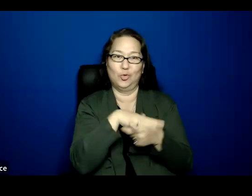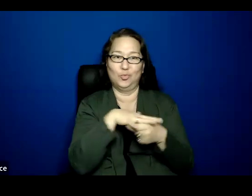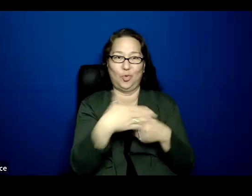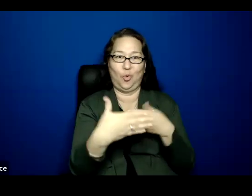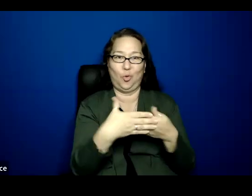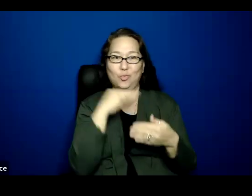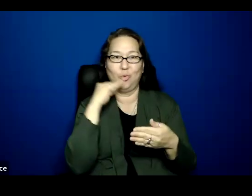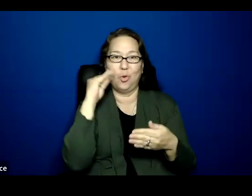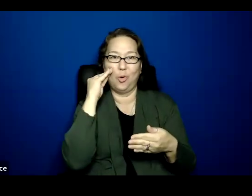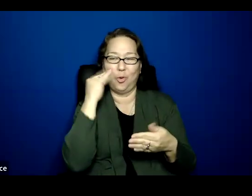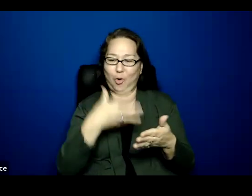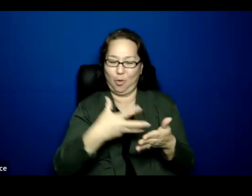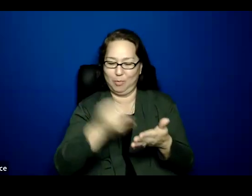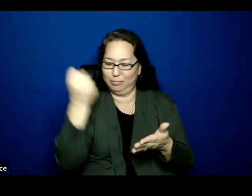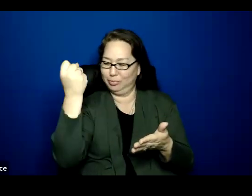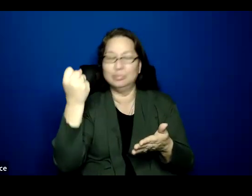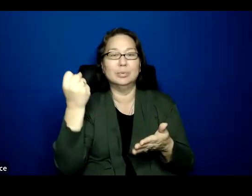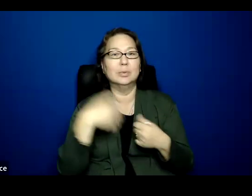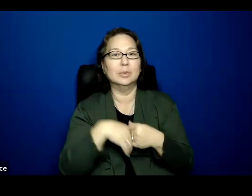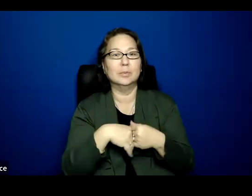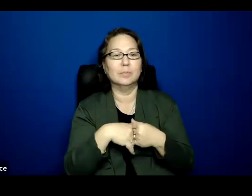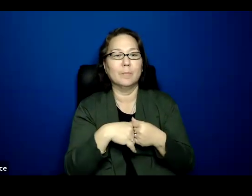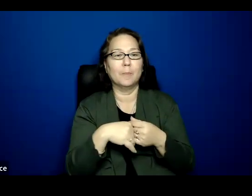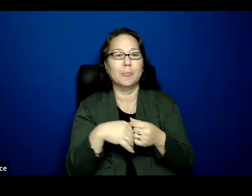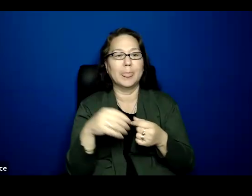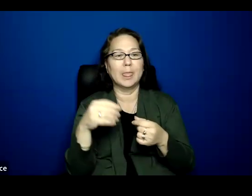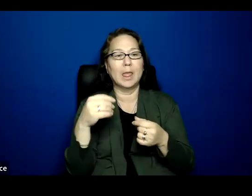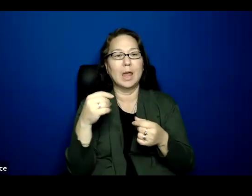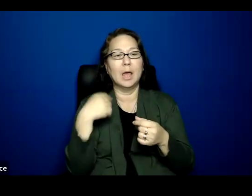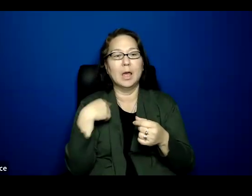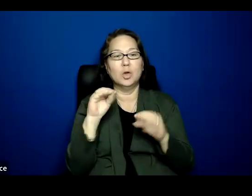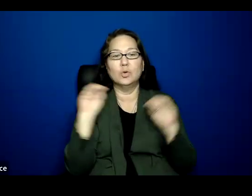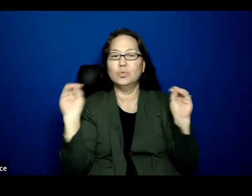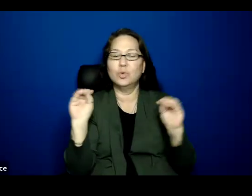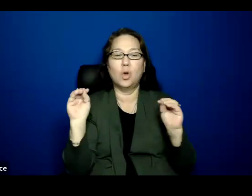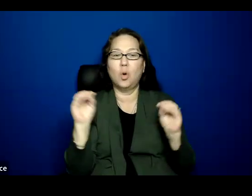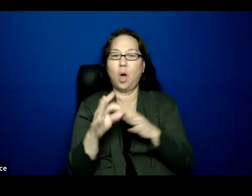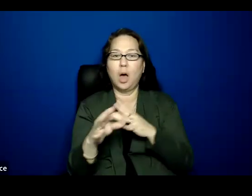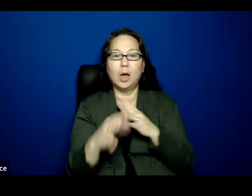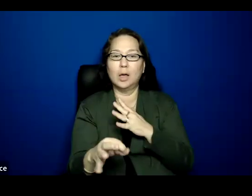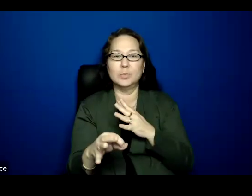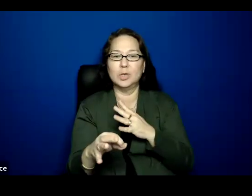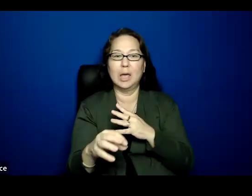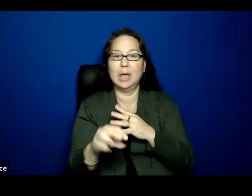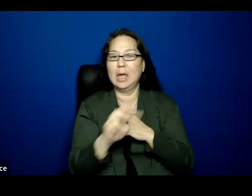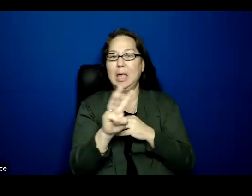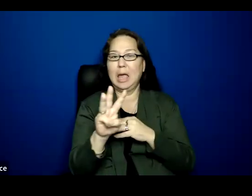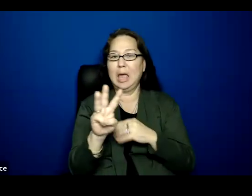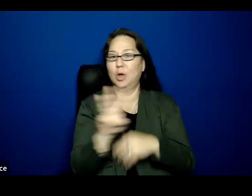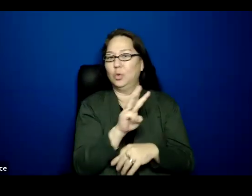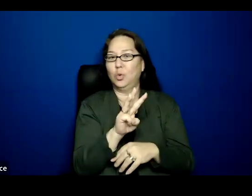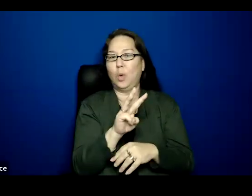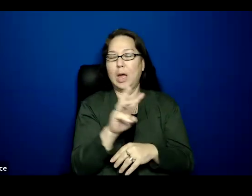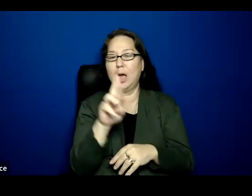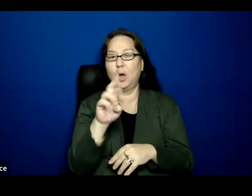are 0 options for kids in High Park, West Roxbury, and Rosendale for neighborhood schools. The district has closed every inclusion high school in this part of the city.